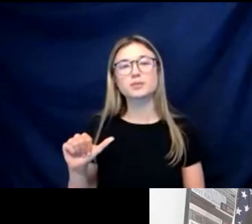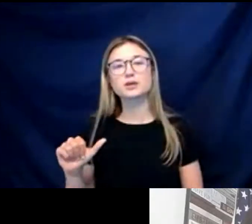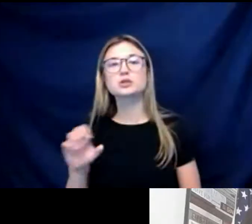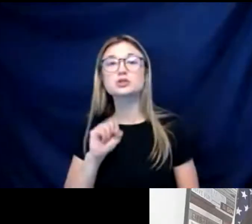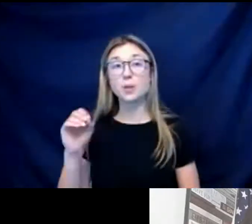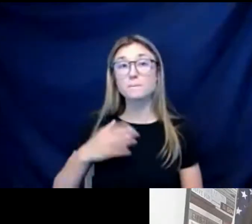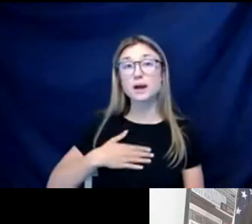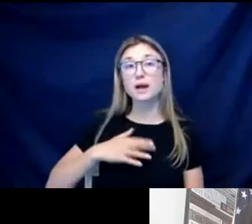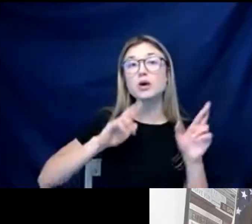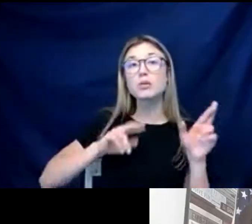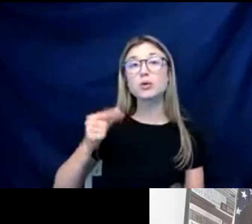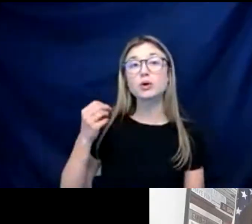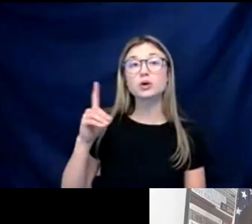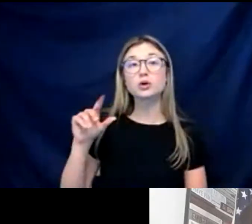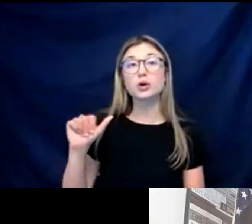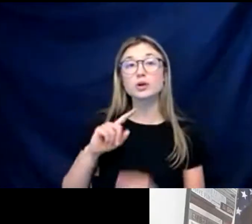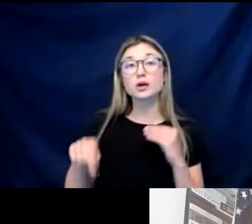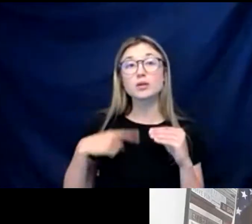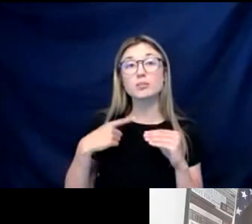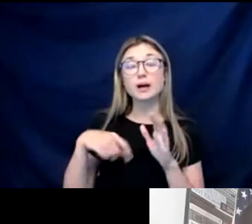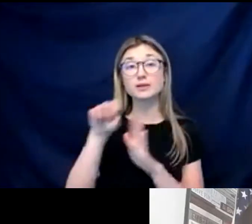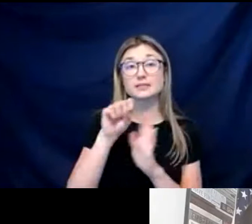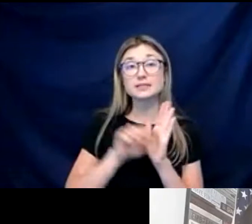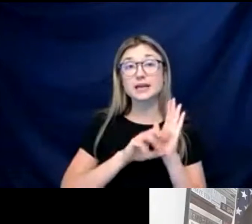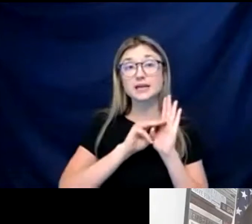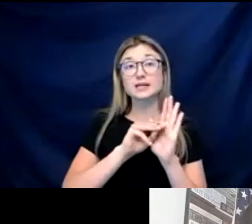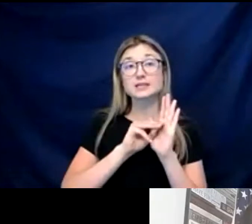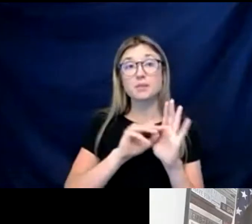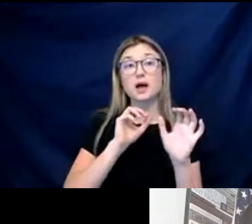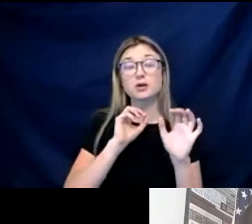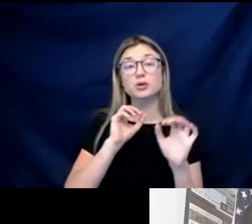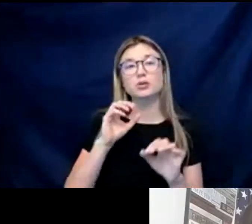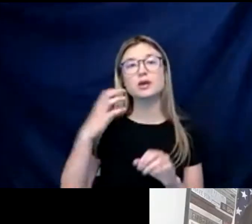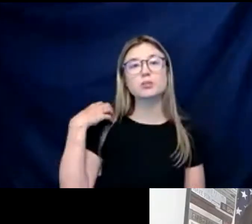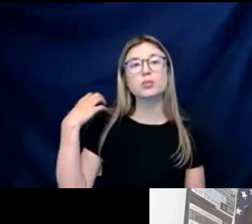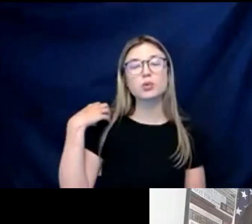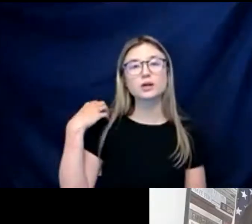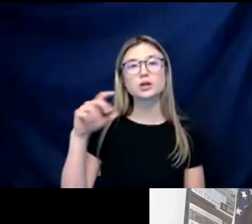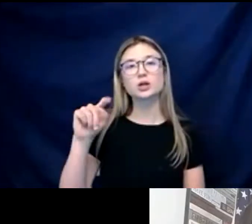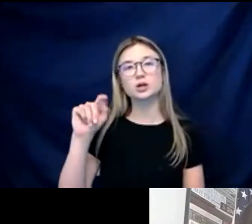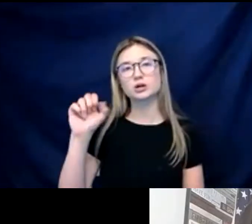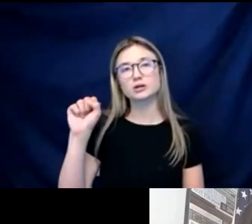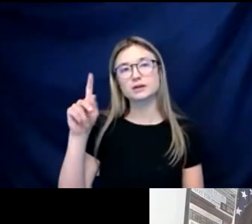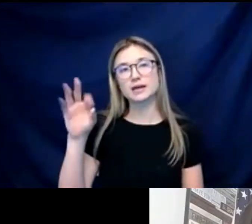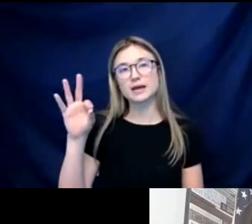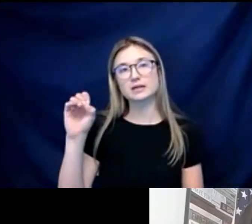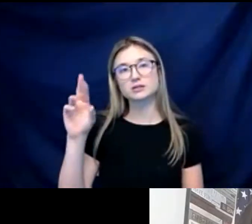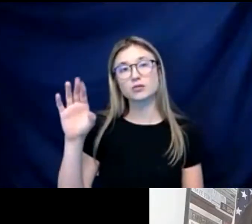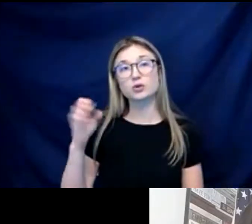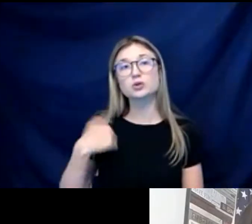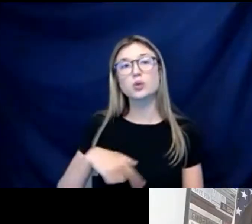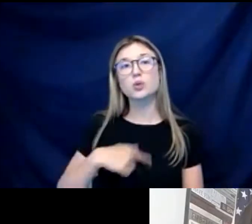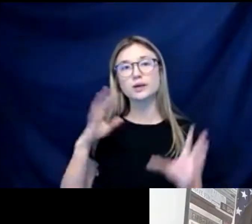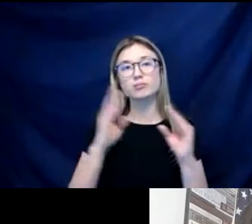report is going to be in regards to the state as a model employer task force, and the task force meets the second Friday of each